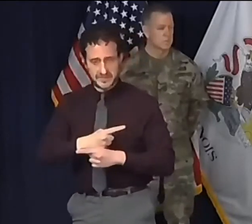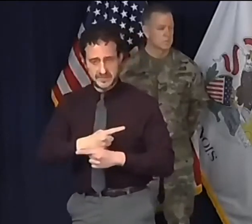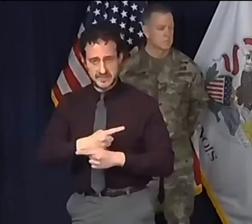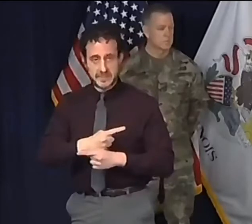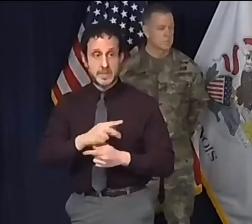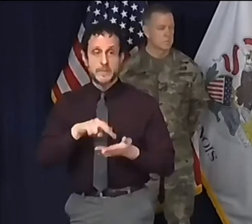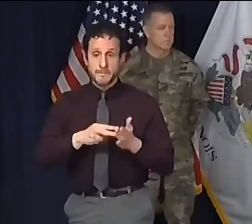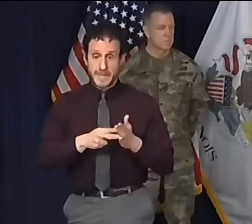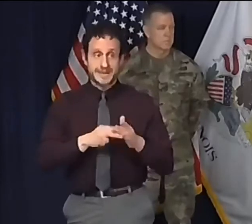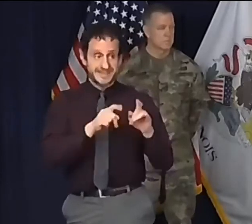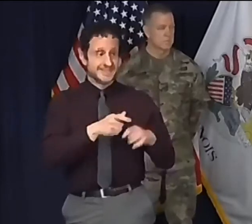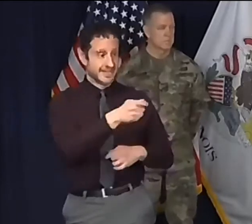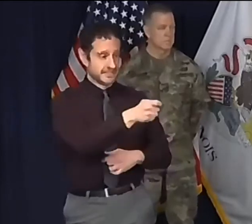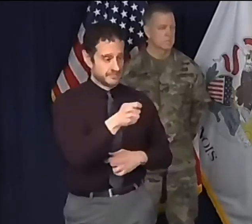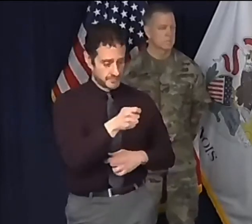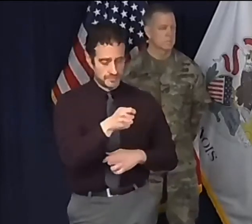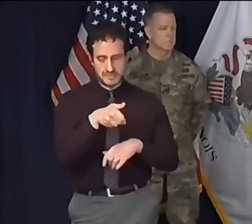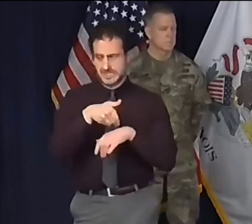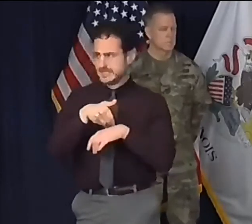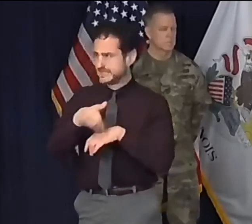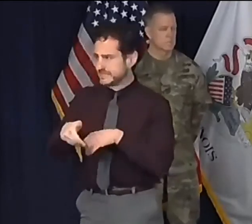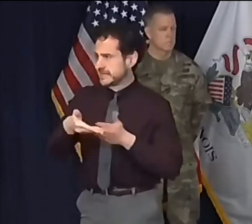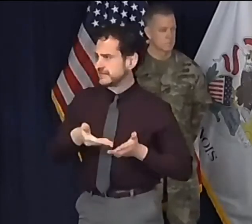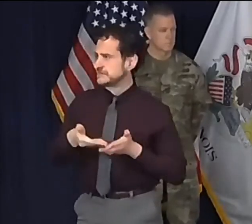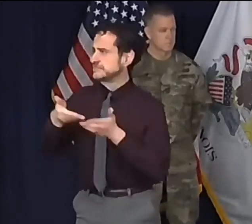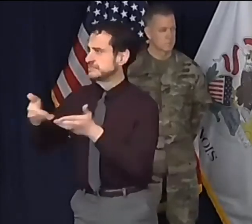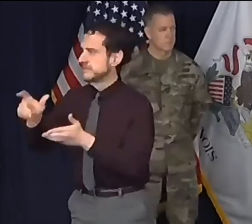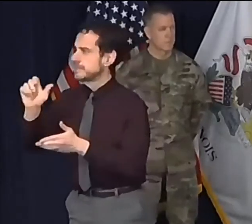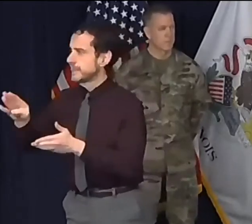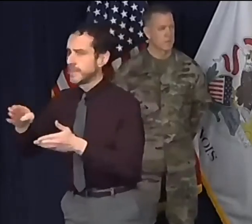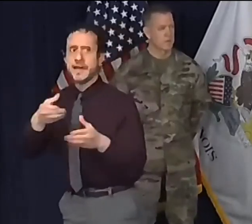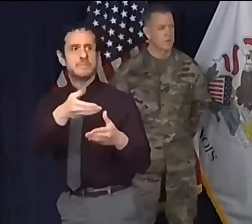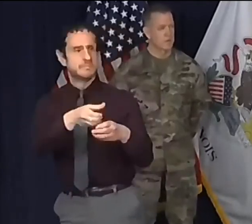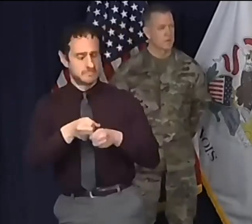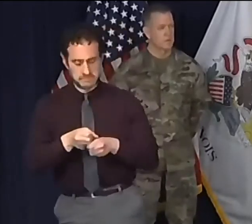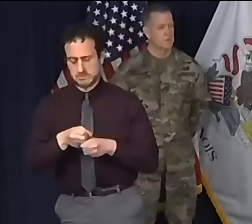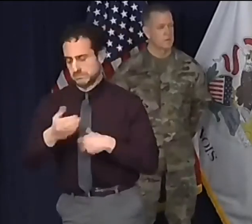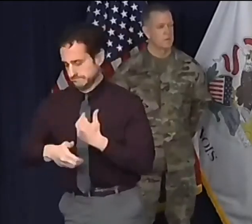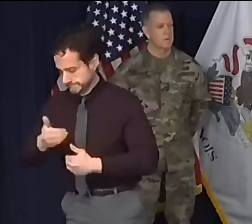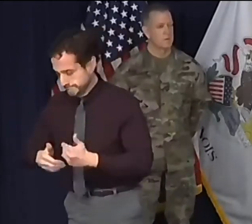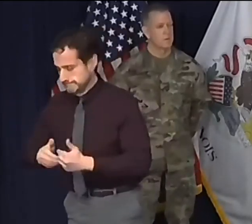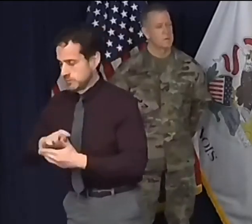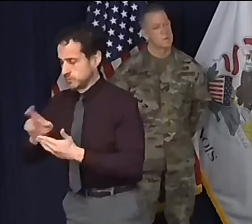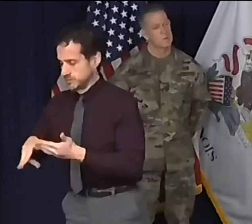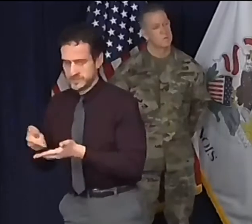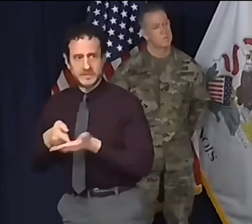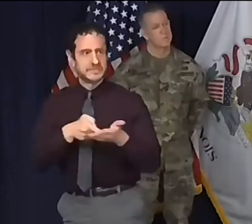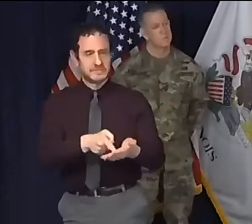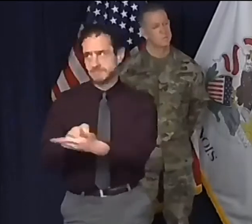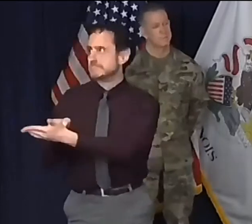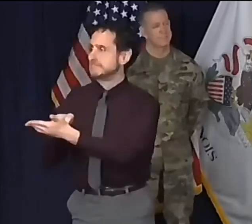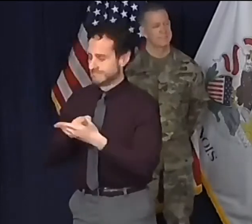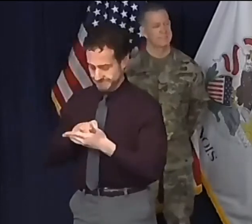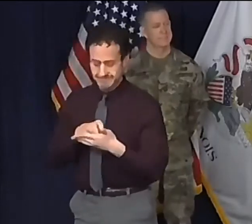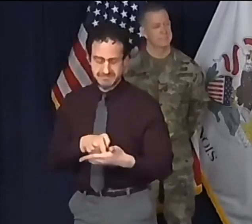specimens by courier or to get them to our laboratory and actually produce the results. So we're working around the